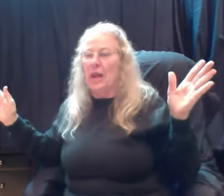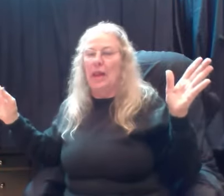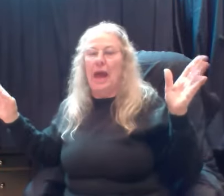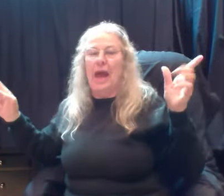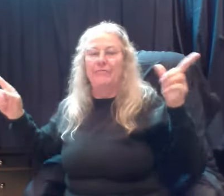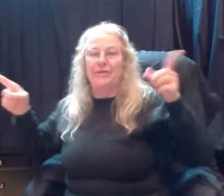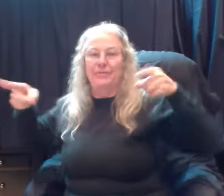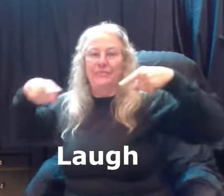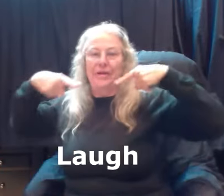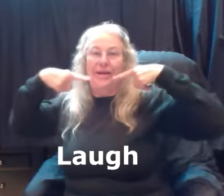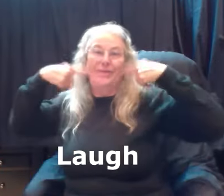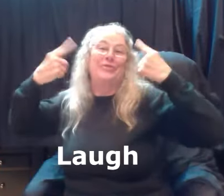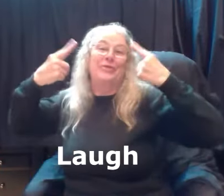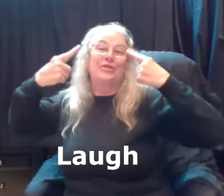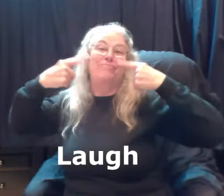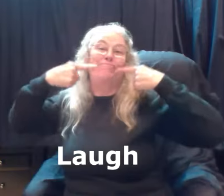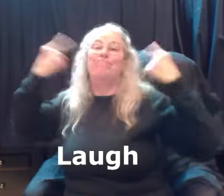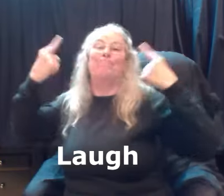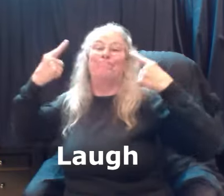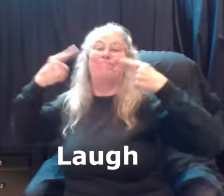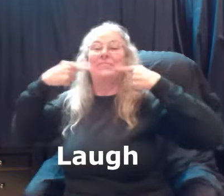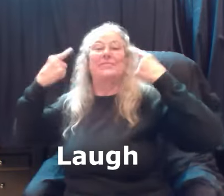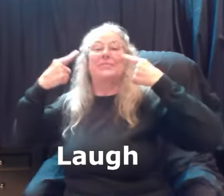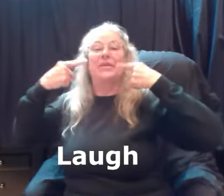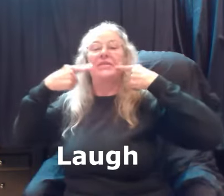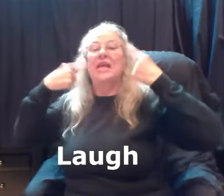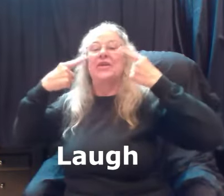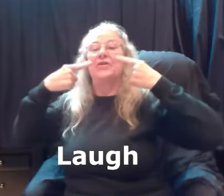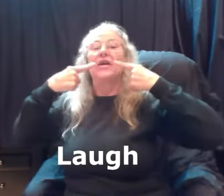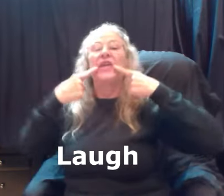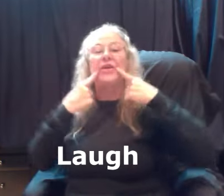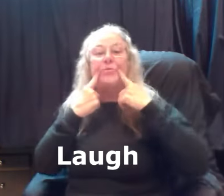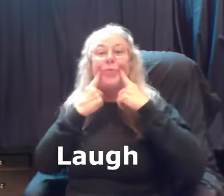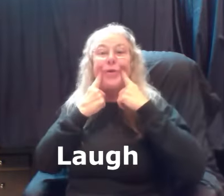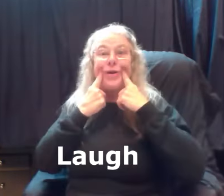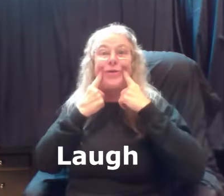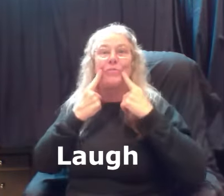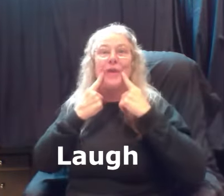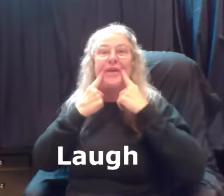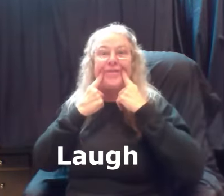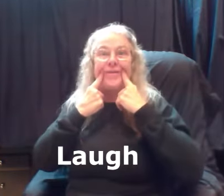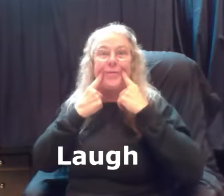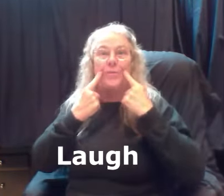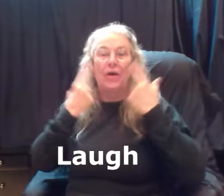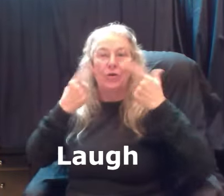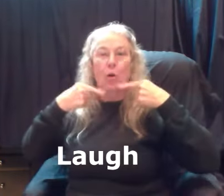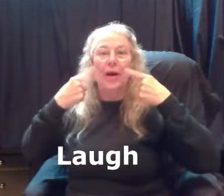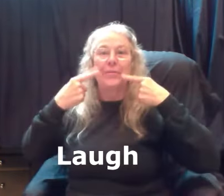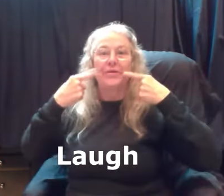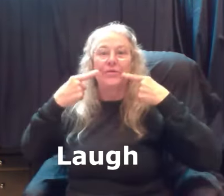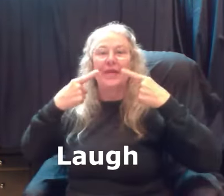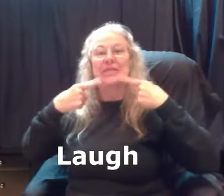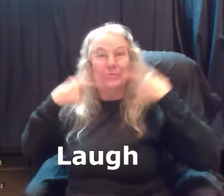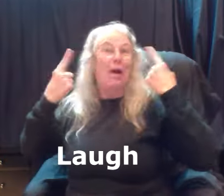Laughed. And you're going to just take your, like you're pointing, you're making your mouth go up into that smile.